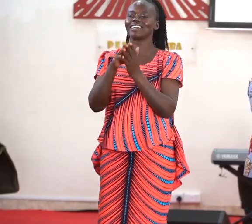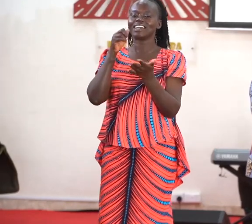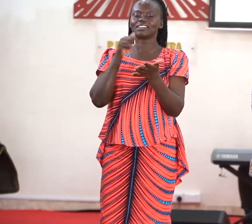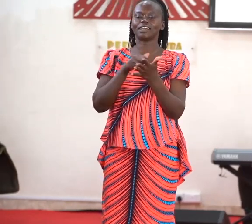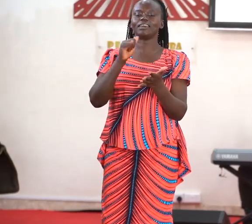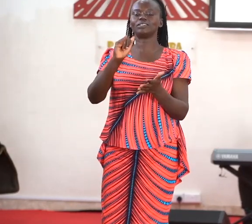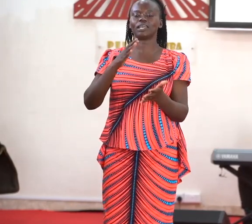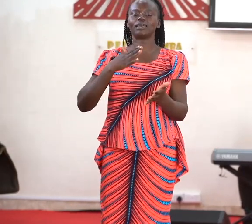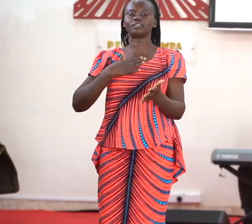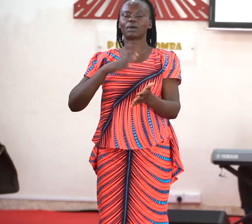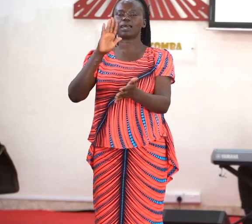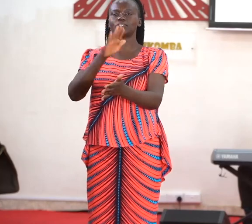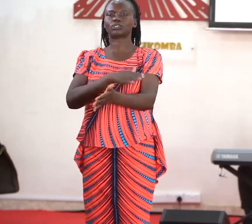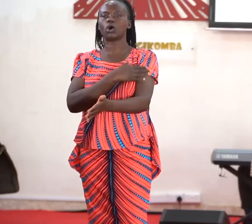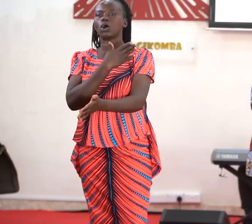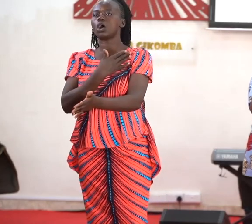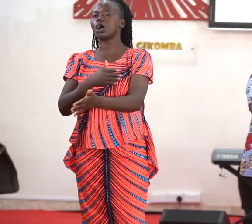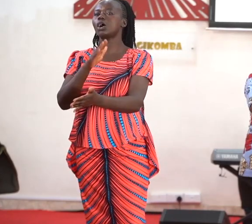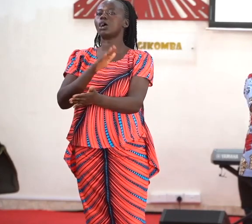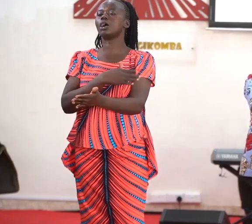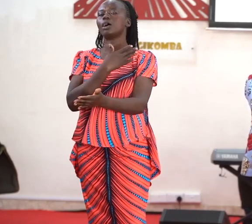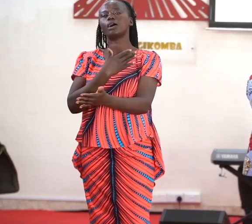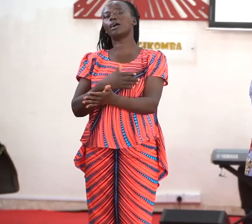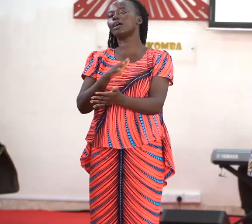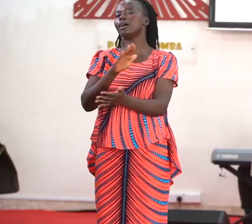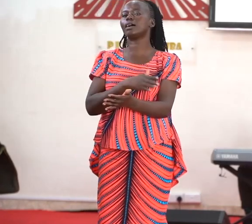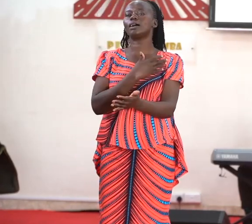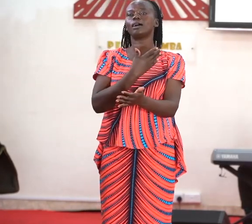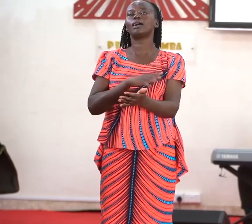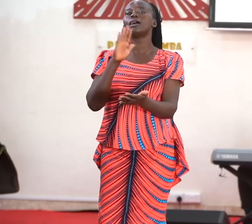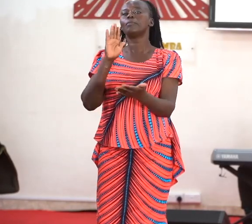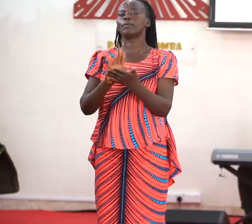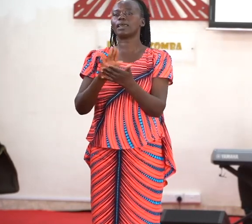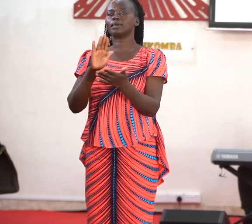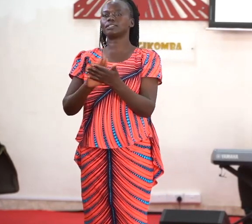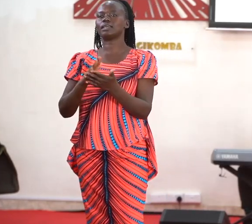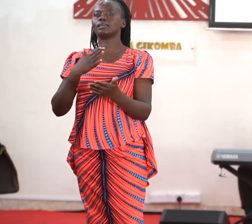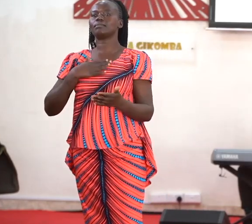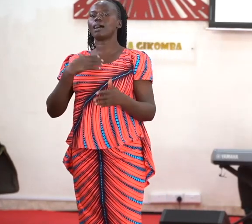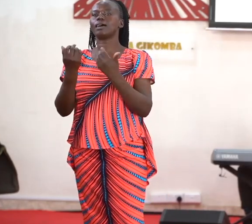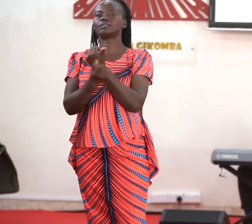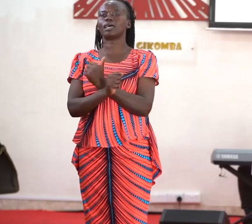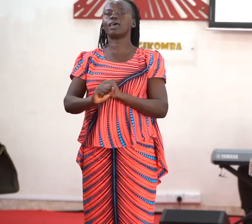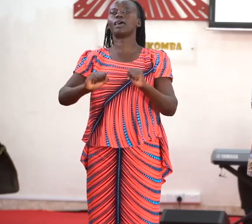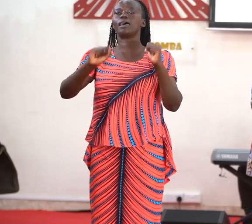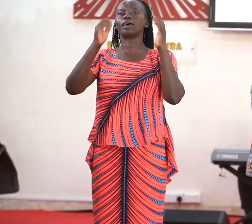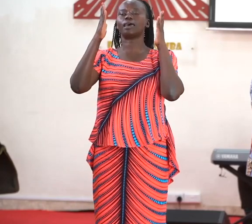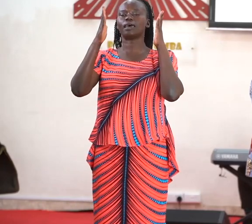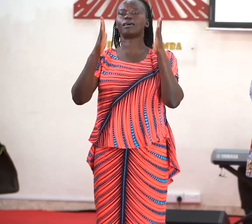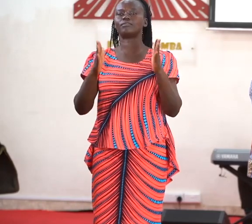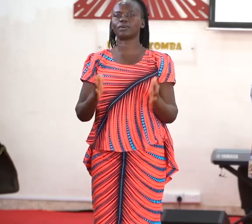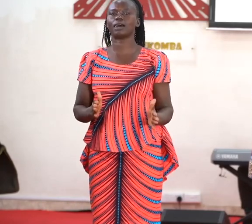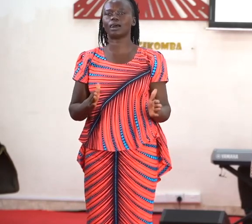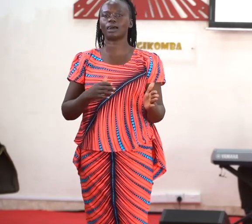story. This is my song. Yeah, praising my